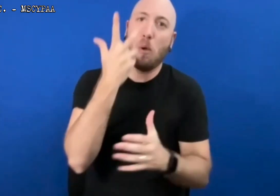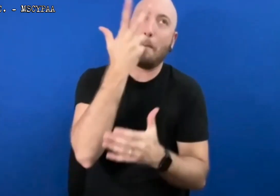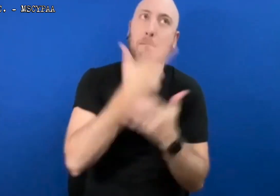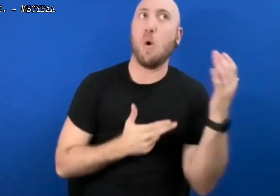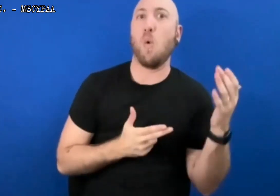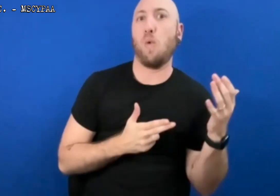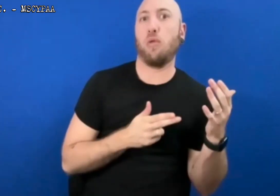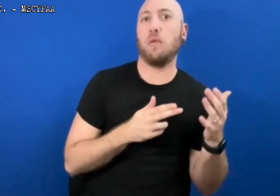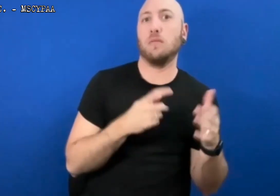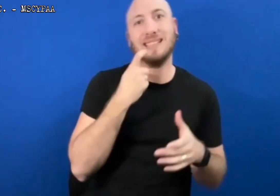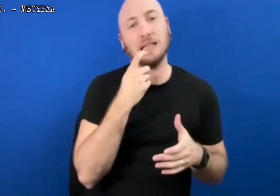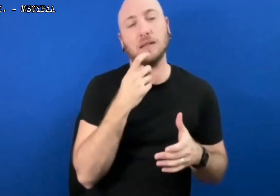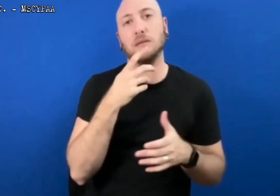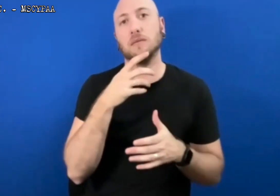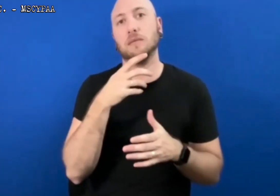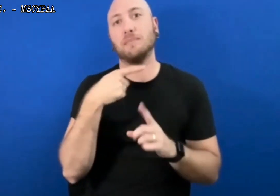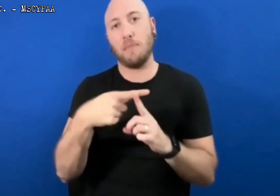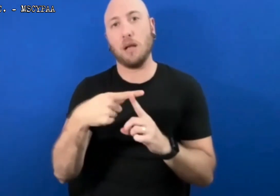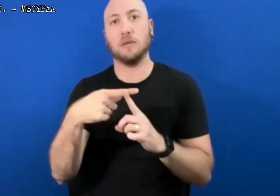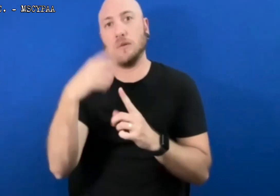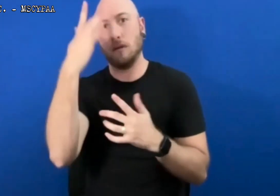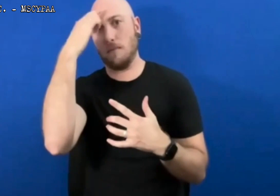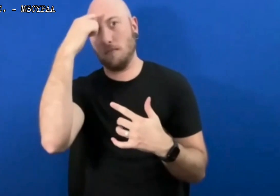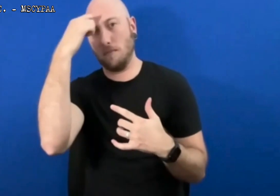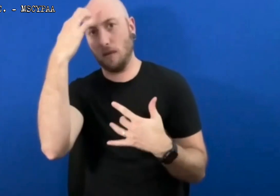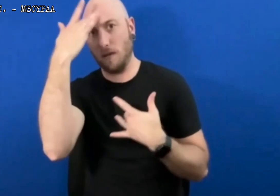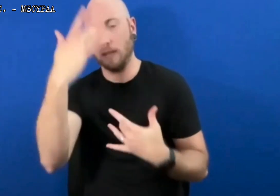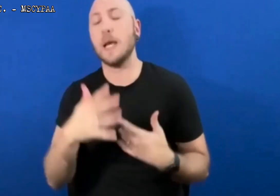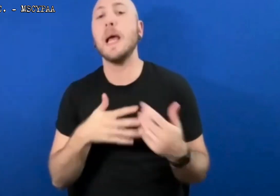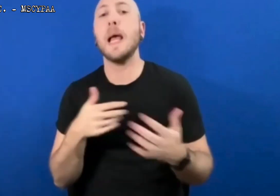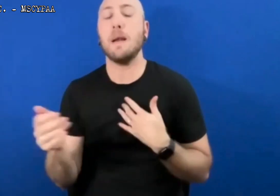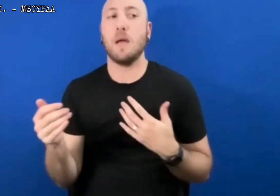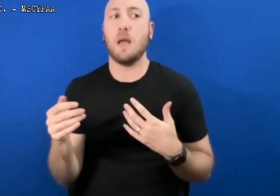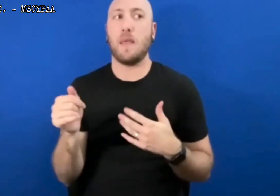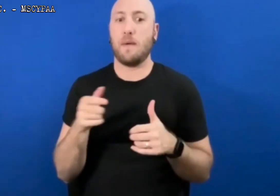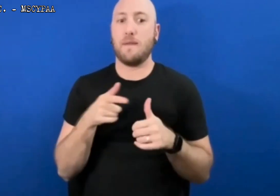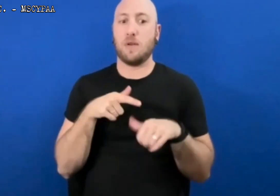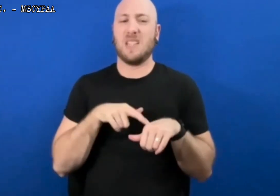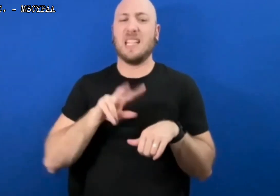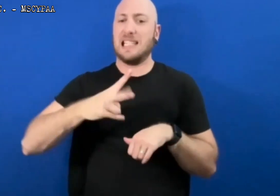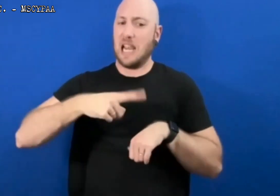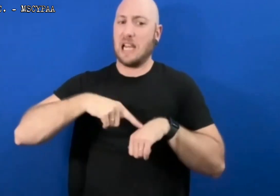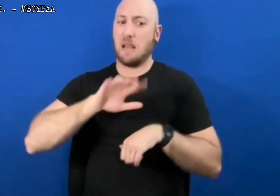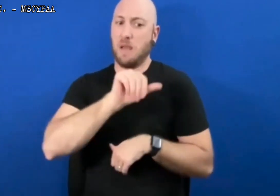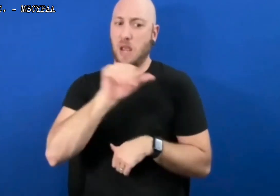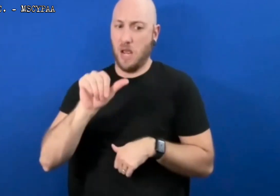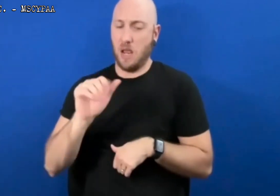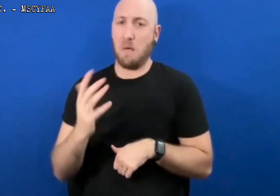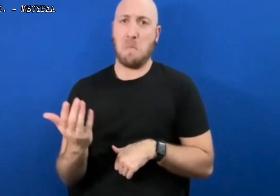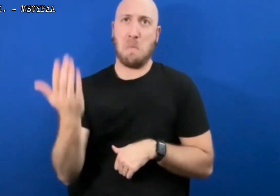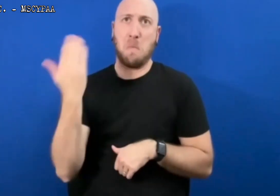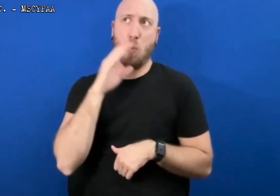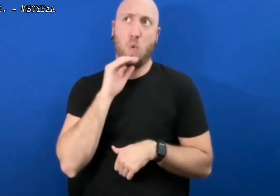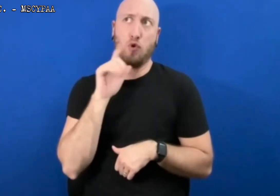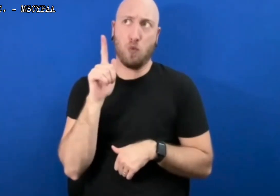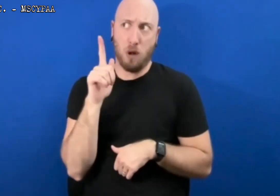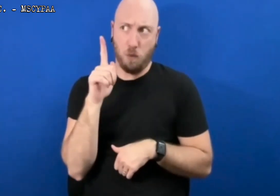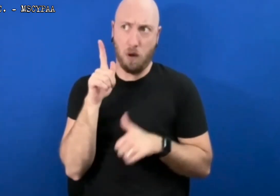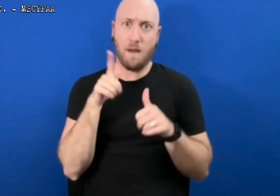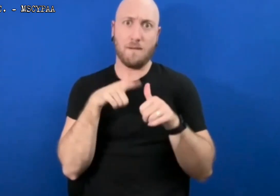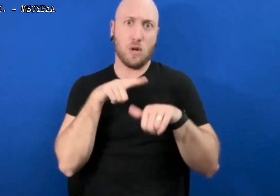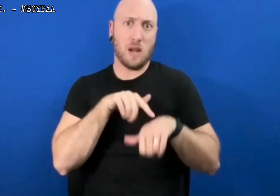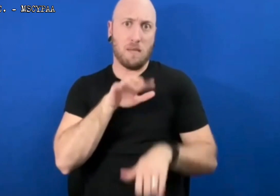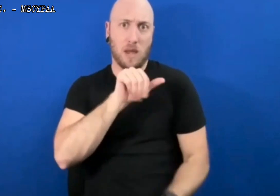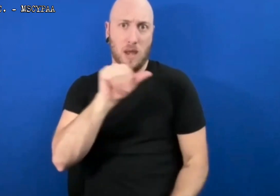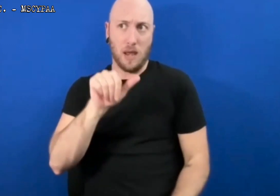second Alcoholics Anonymous meeting. I had actually been to one when I was around 21, and it was interesting. I always say this, like, you won't